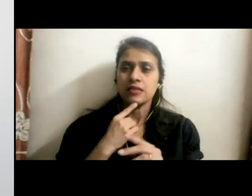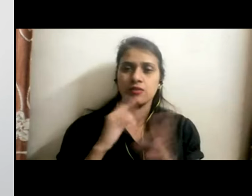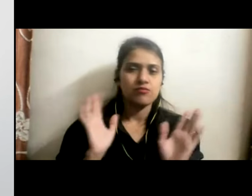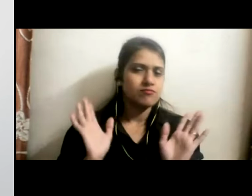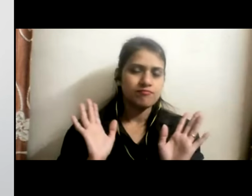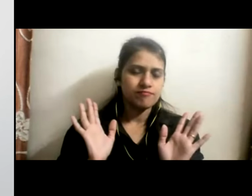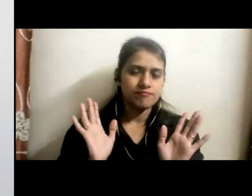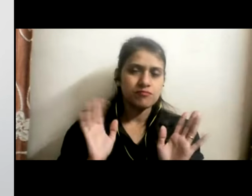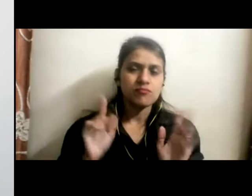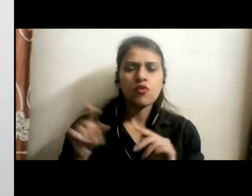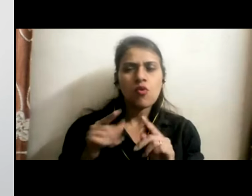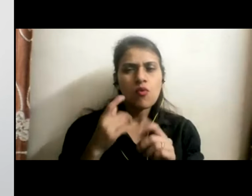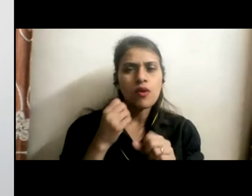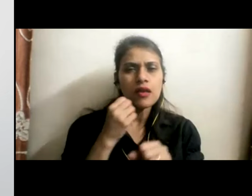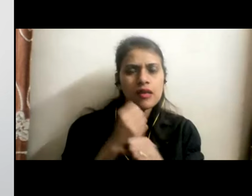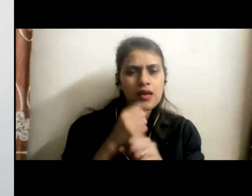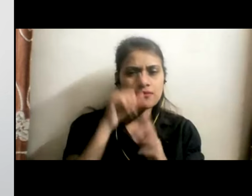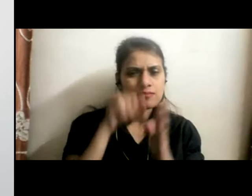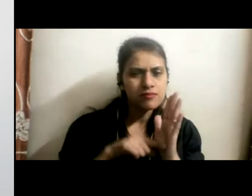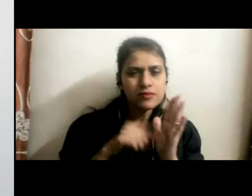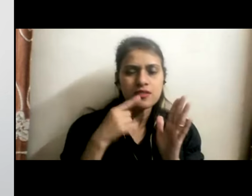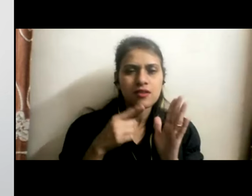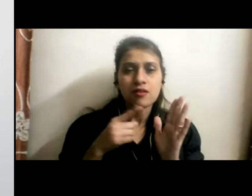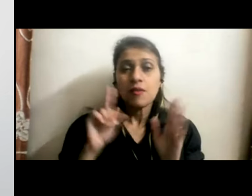a lot more things than the guide says,